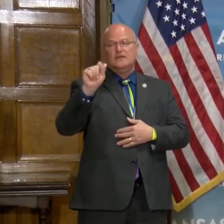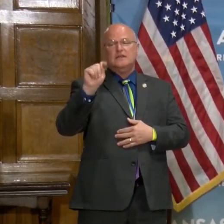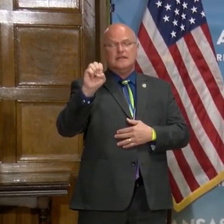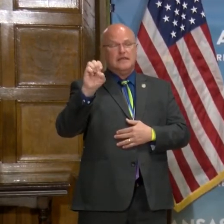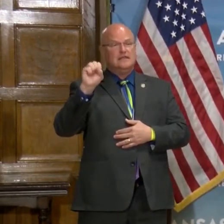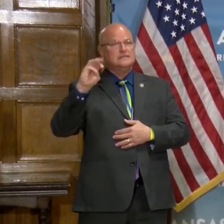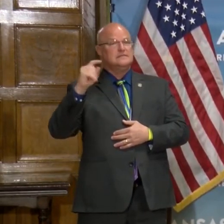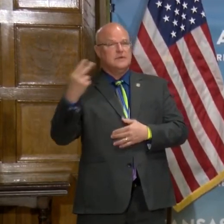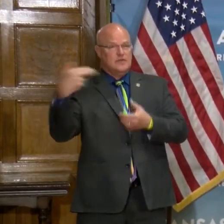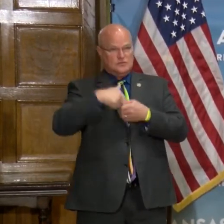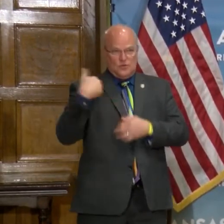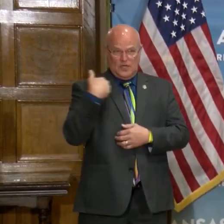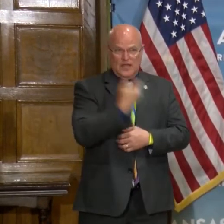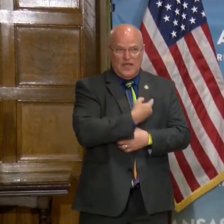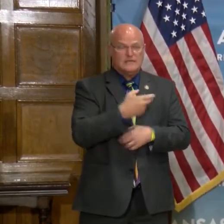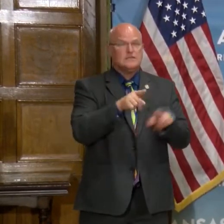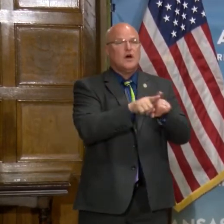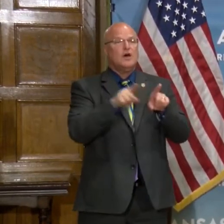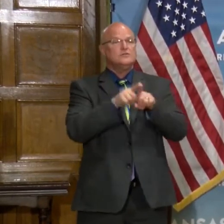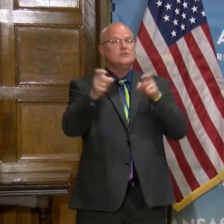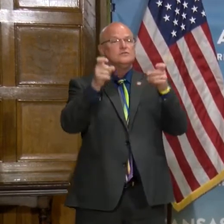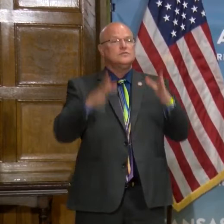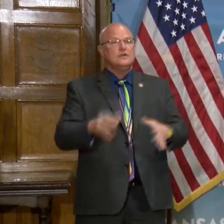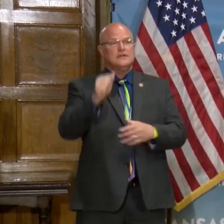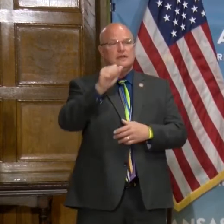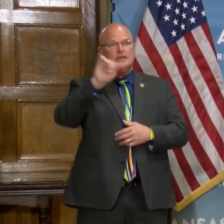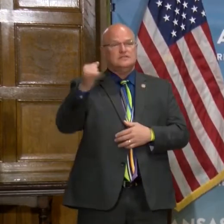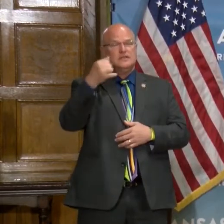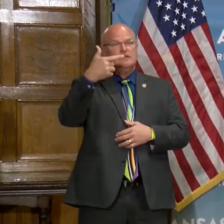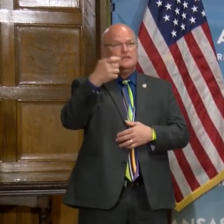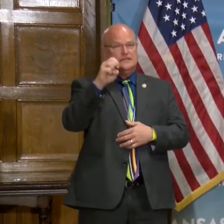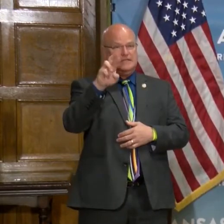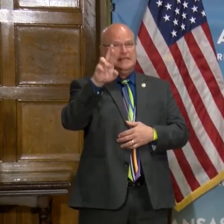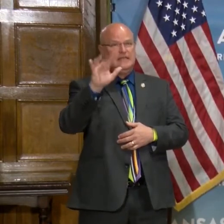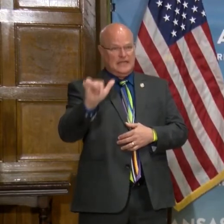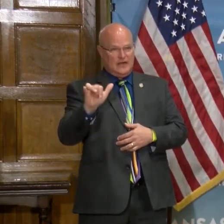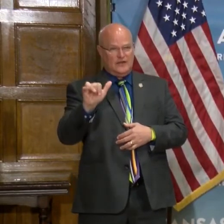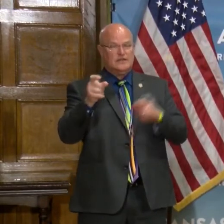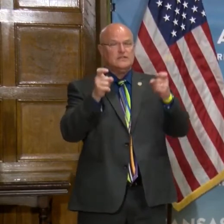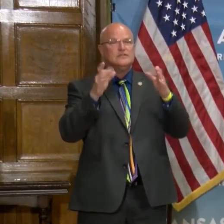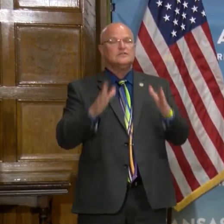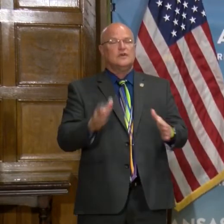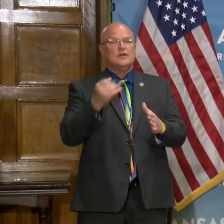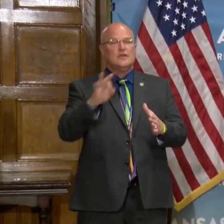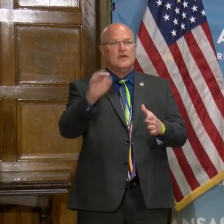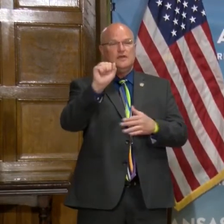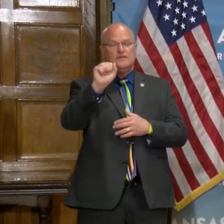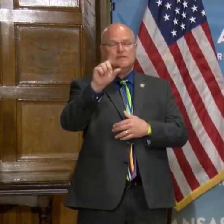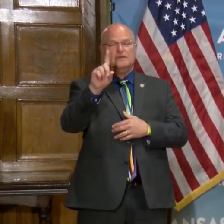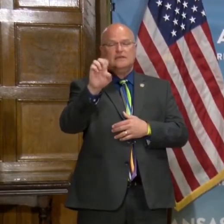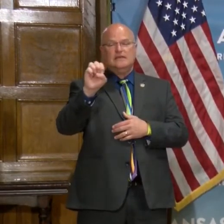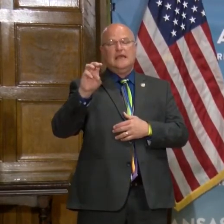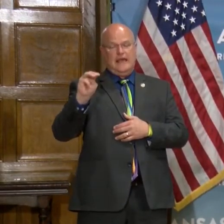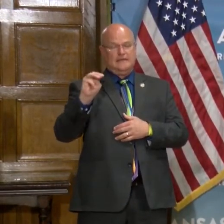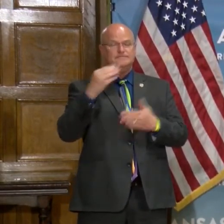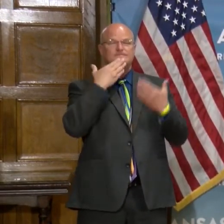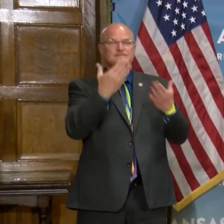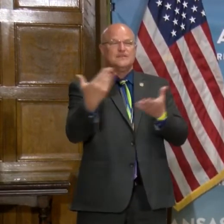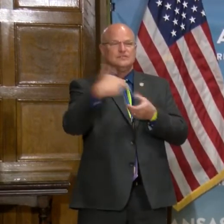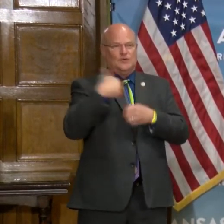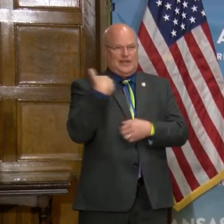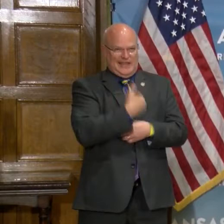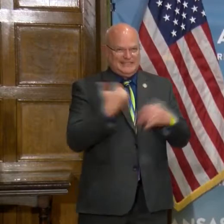of Health, and also Director A.J. Geary, our Director of ADAM. Appreciate him joining